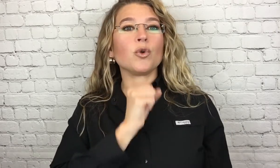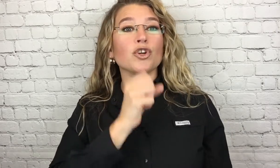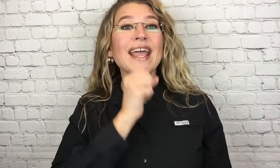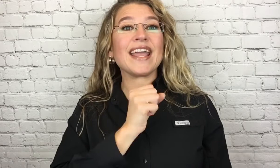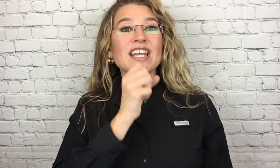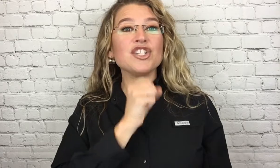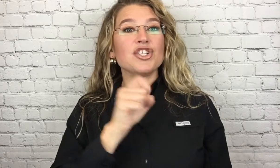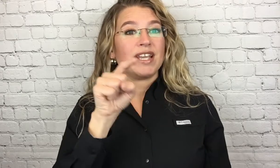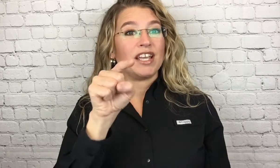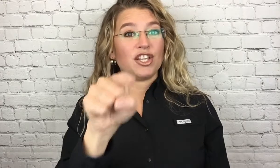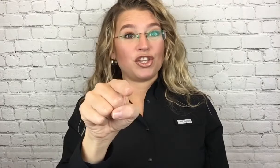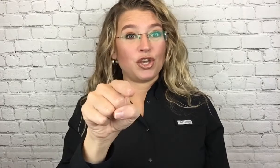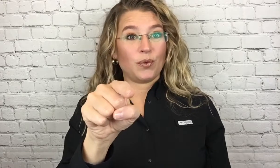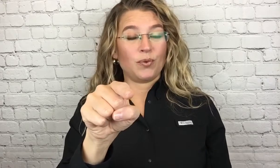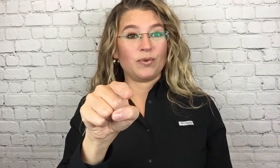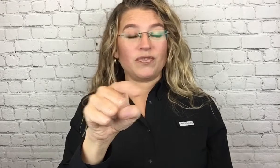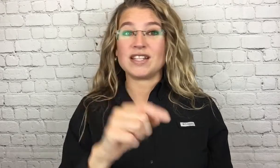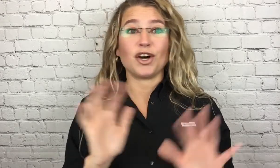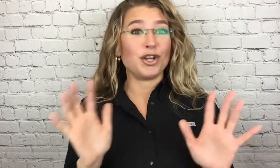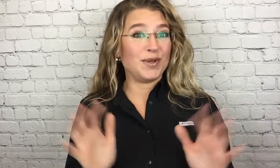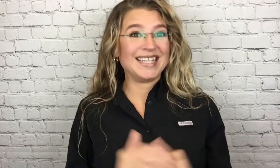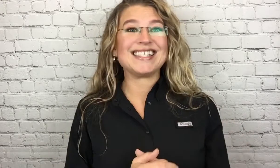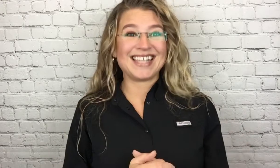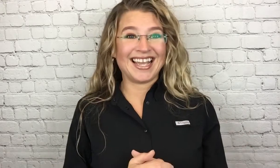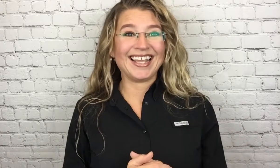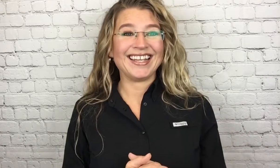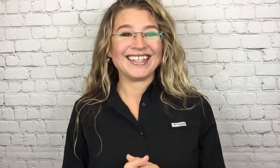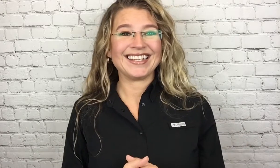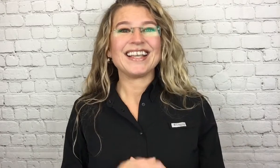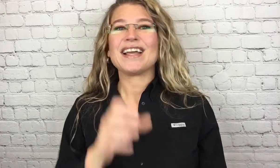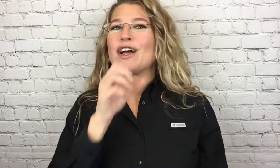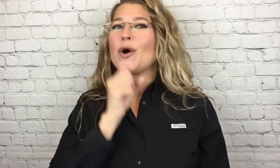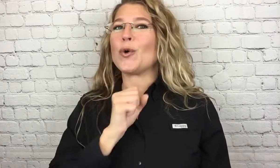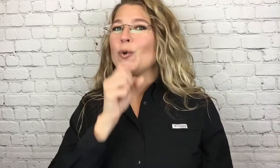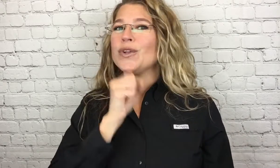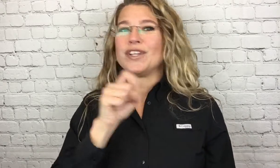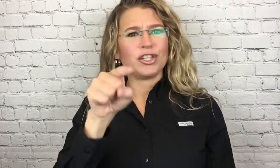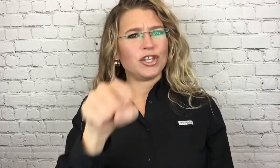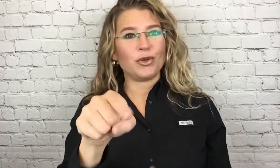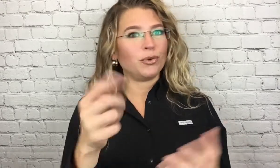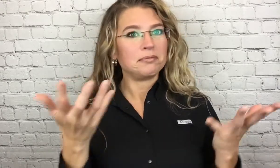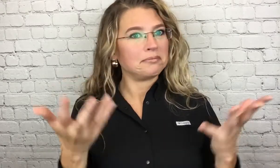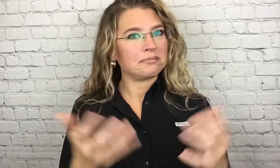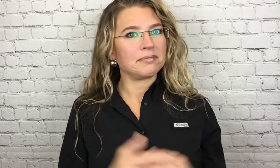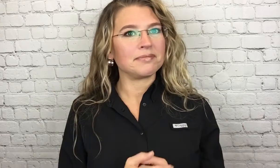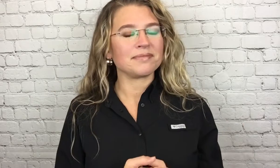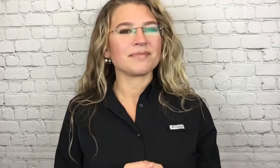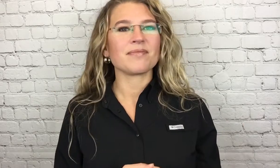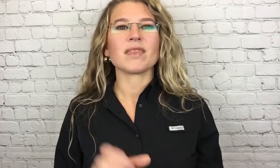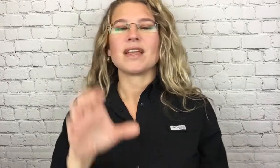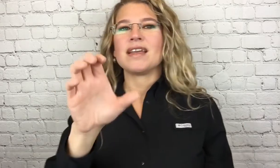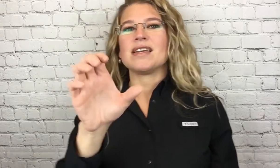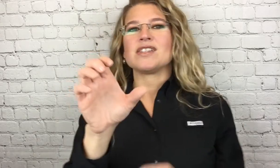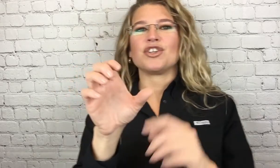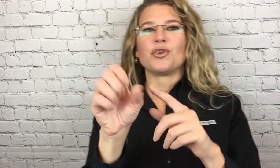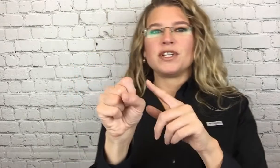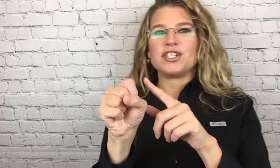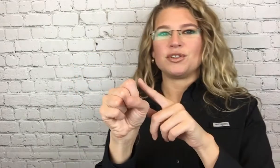or age and you. That's all you need to say. Old, you. So you're going to